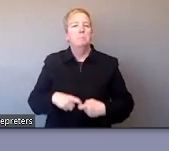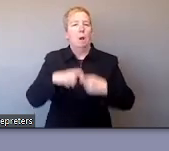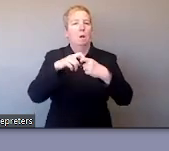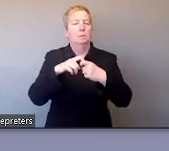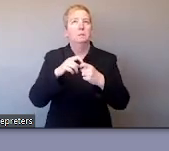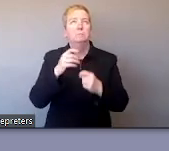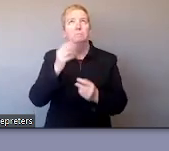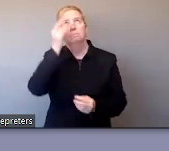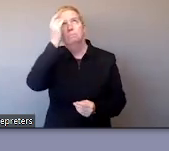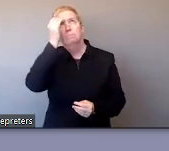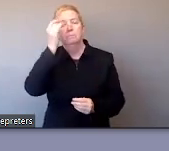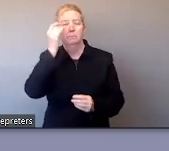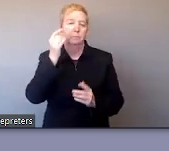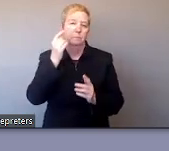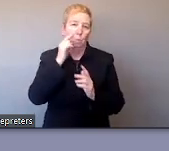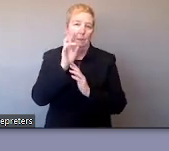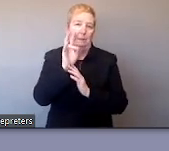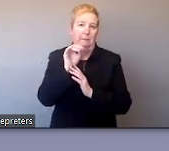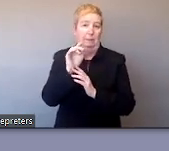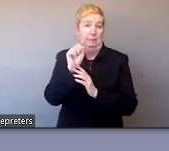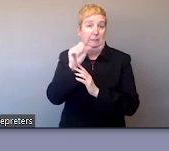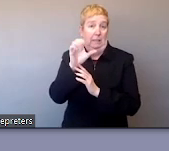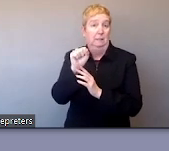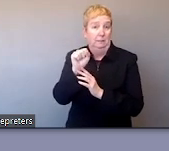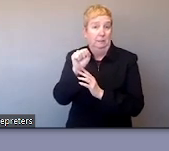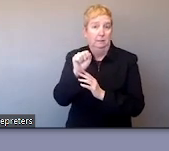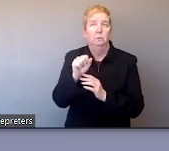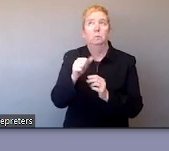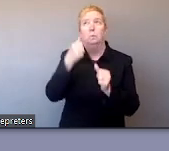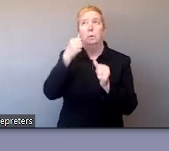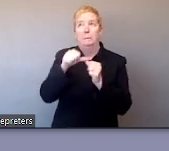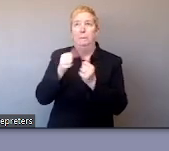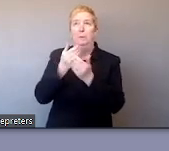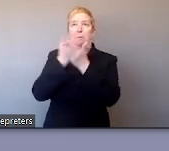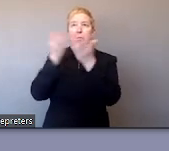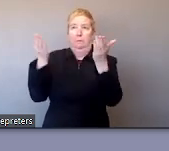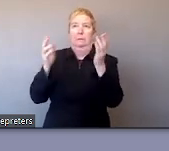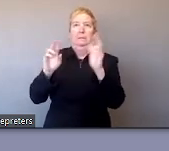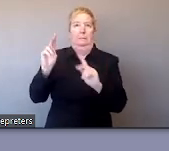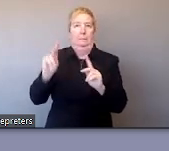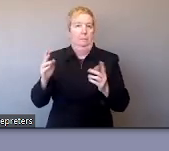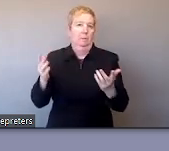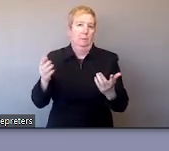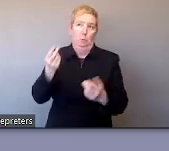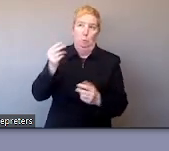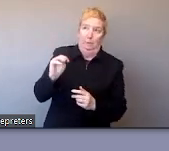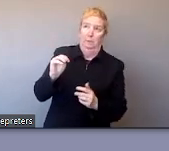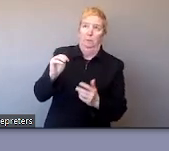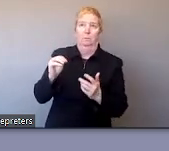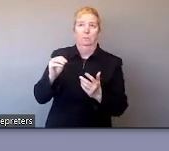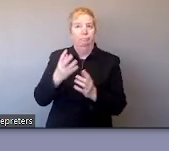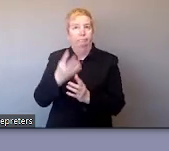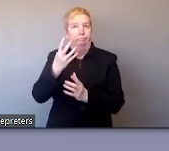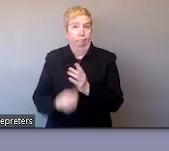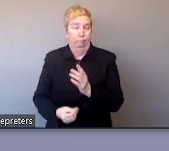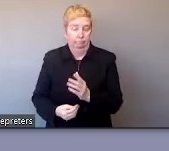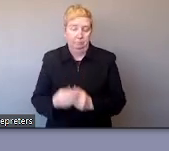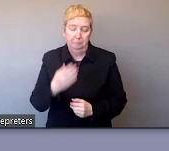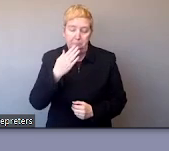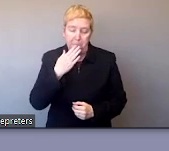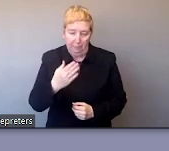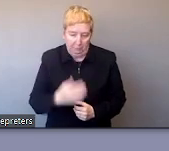of the pandemic for these and remembering our fellow New Mexicans who've lost their lives. Thank you.